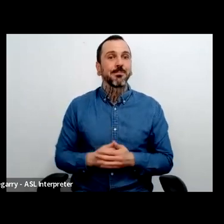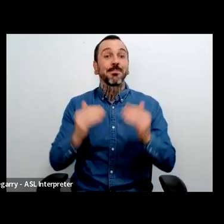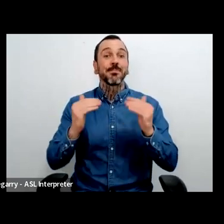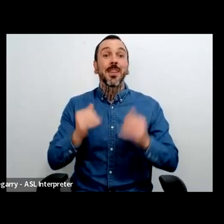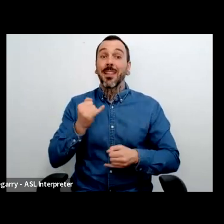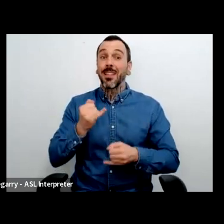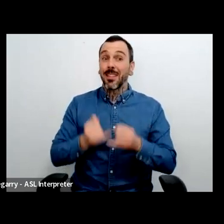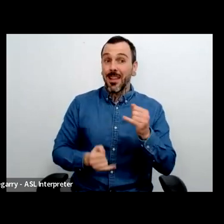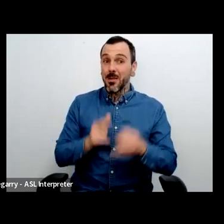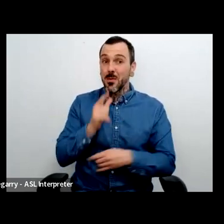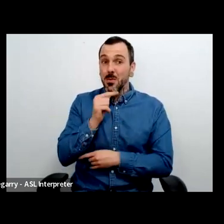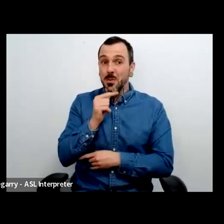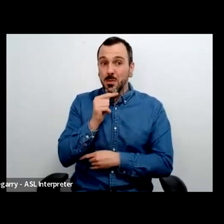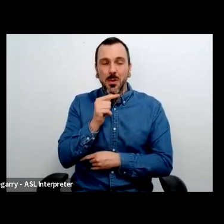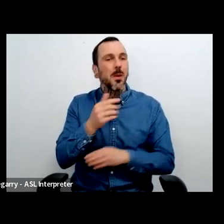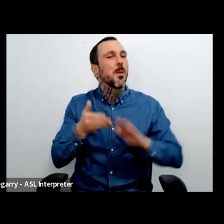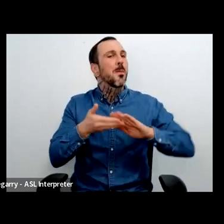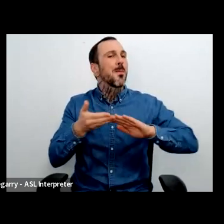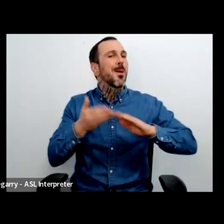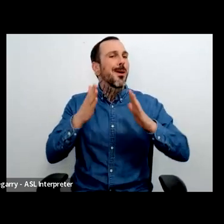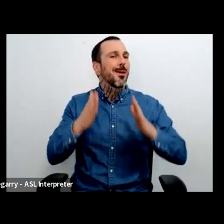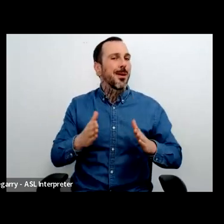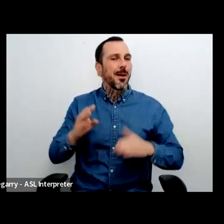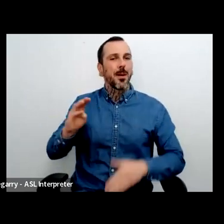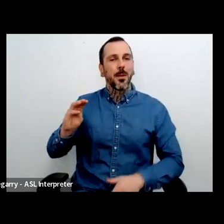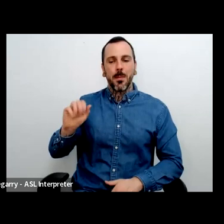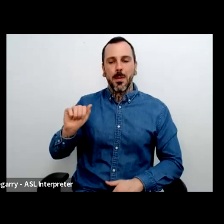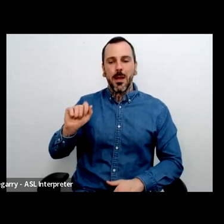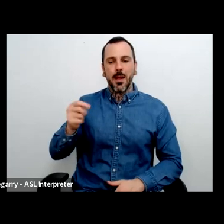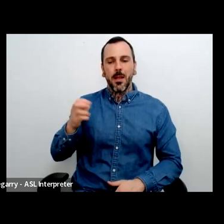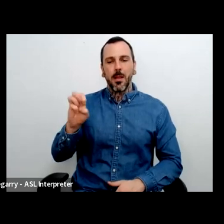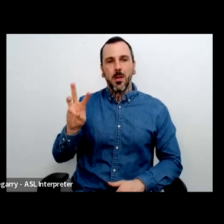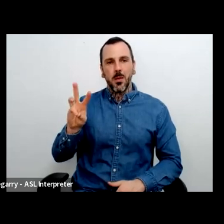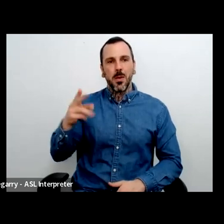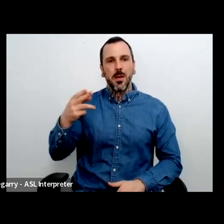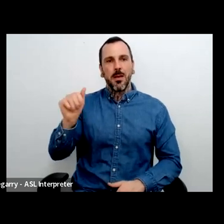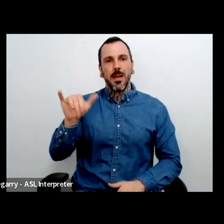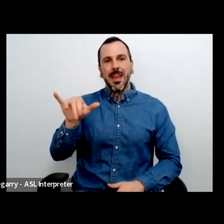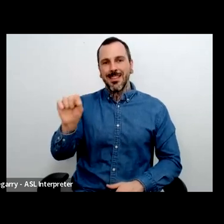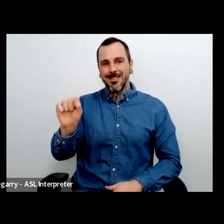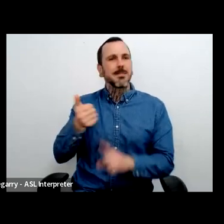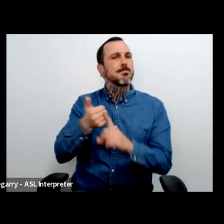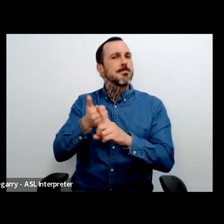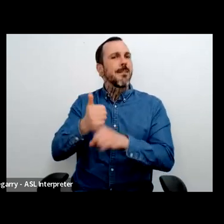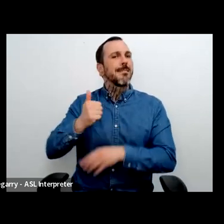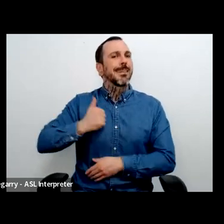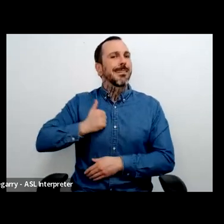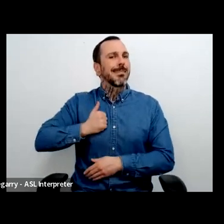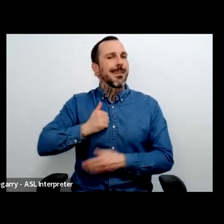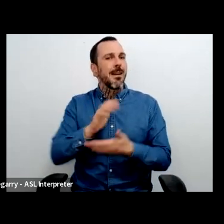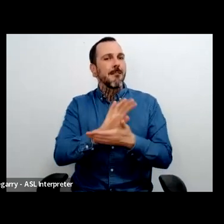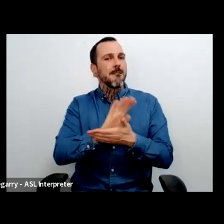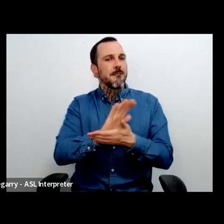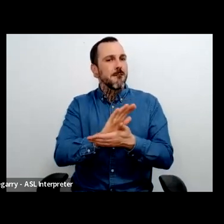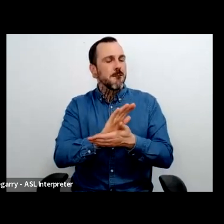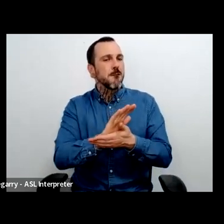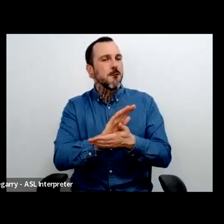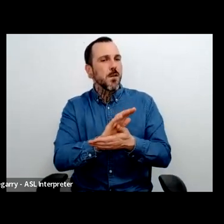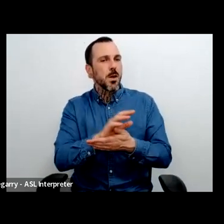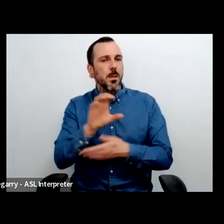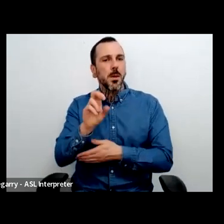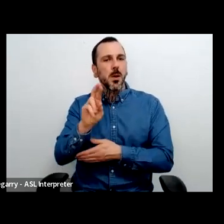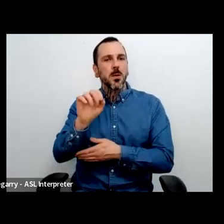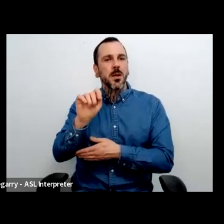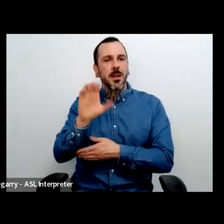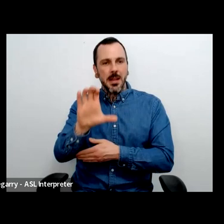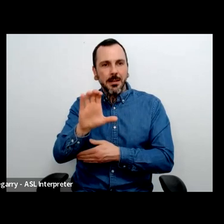is Matthew Hayes. Matthew is a Canadian film critic, writer, film festival